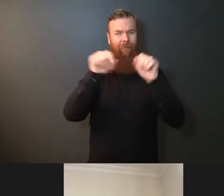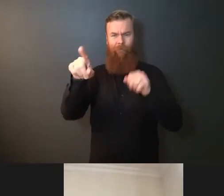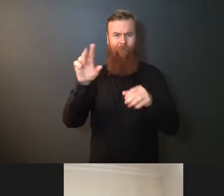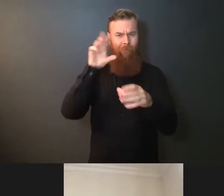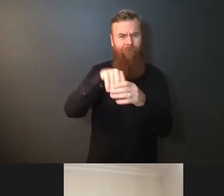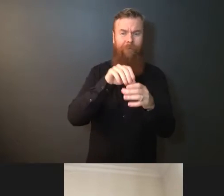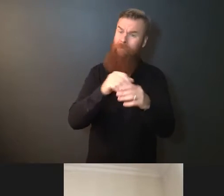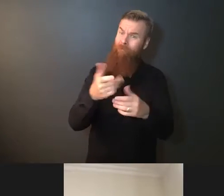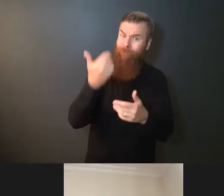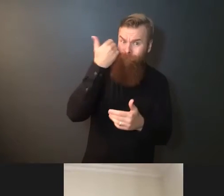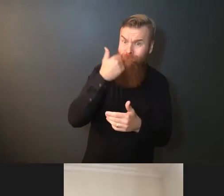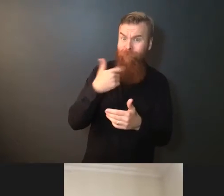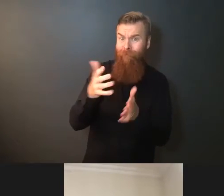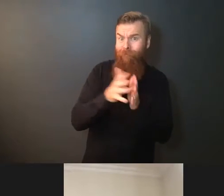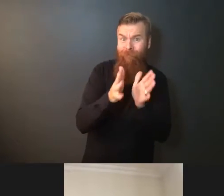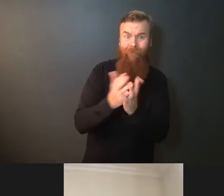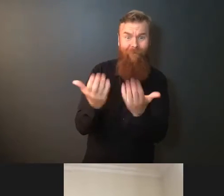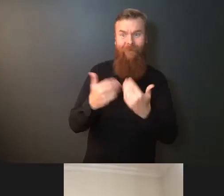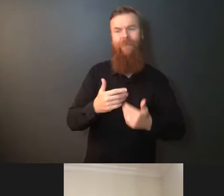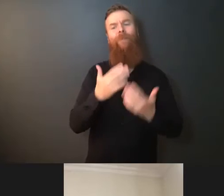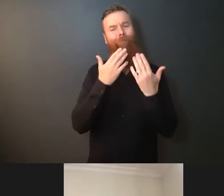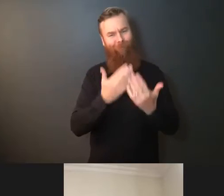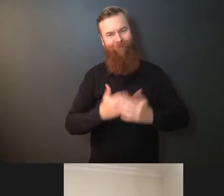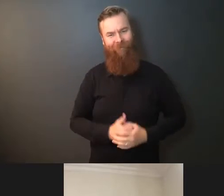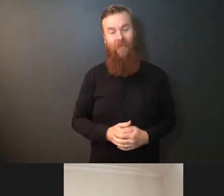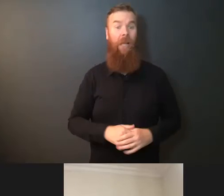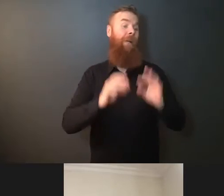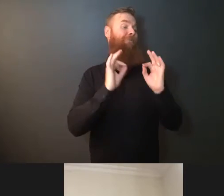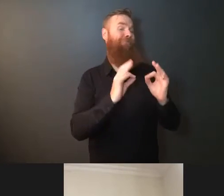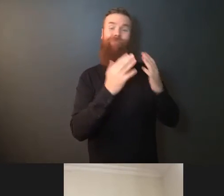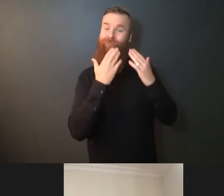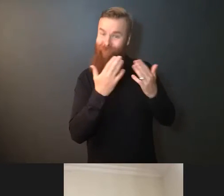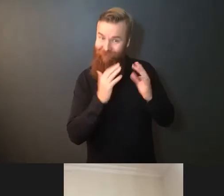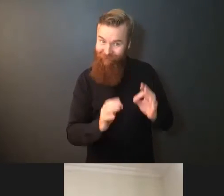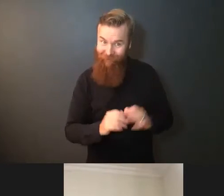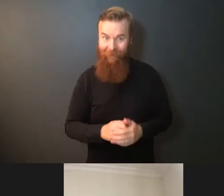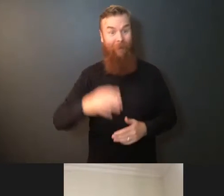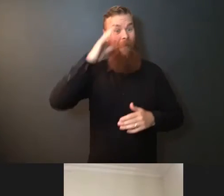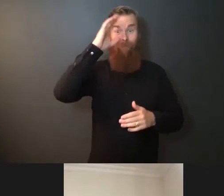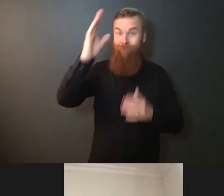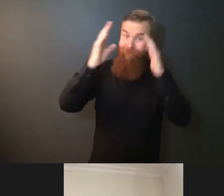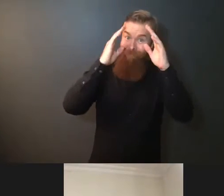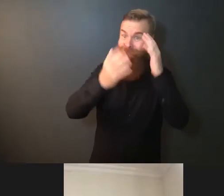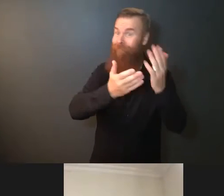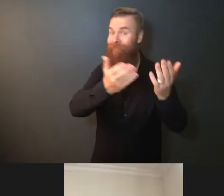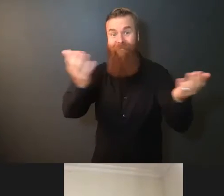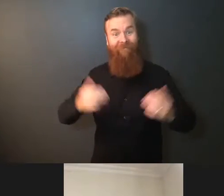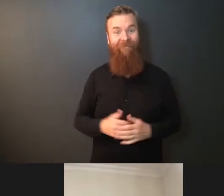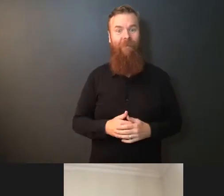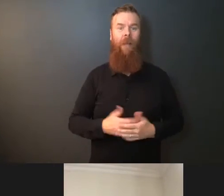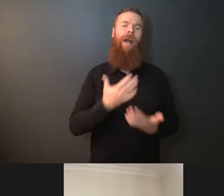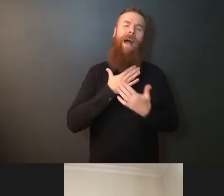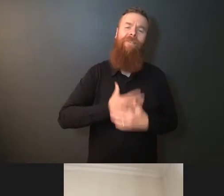Thanks. Thanks, Guler. And hello, everyone. big hug,